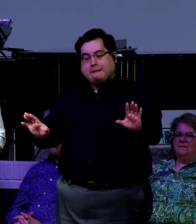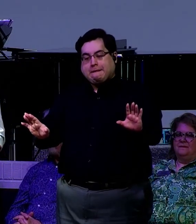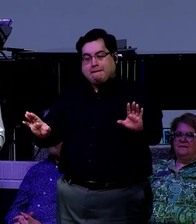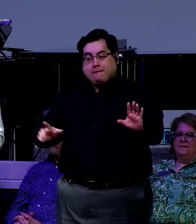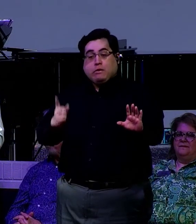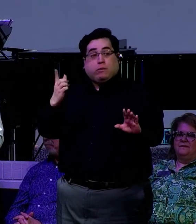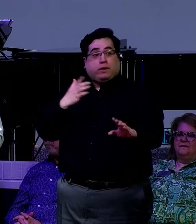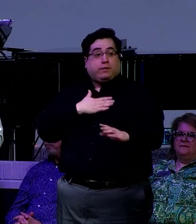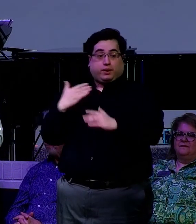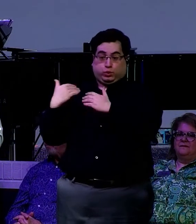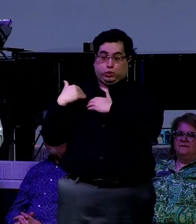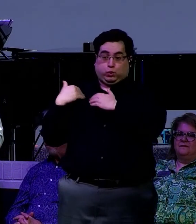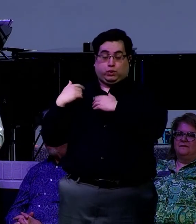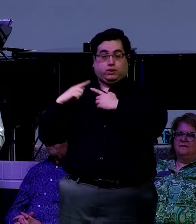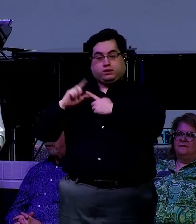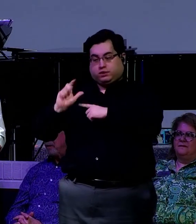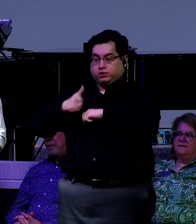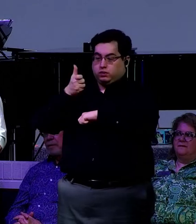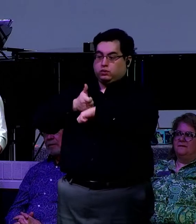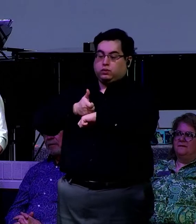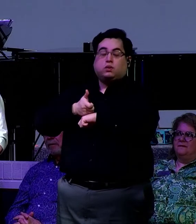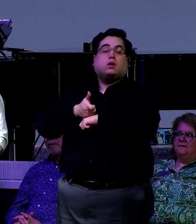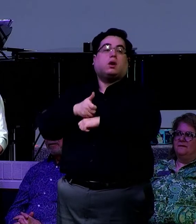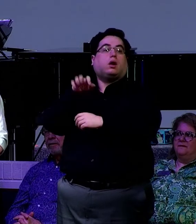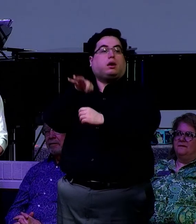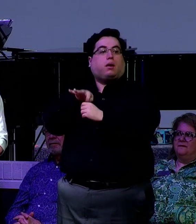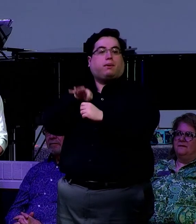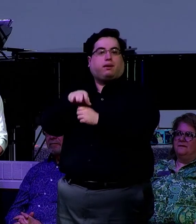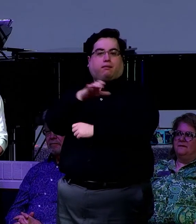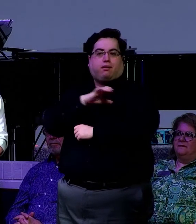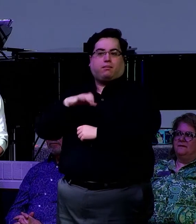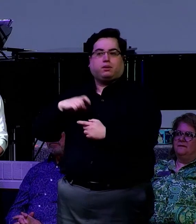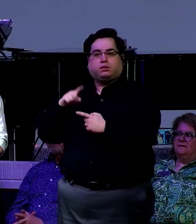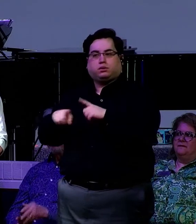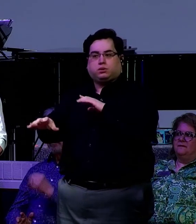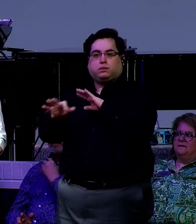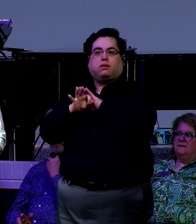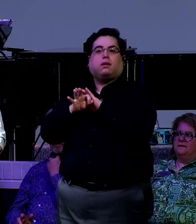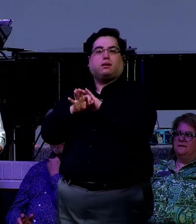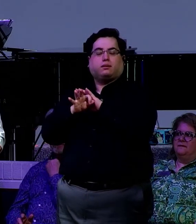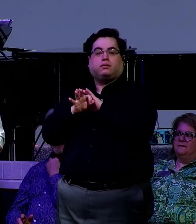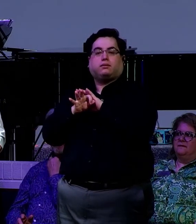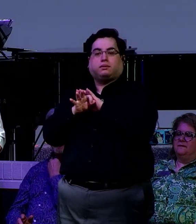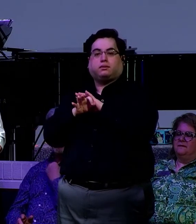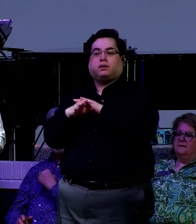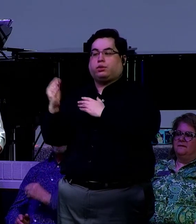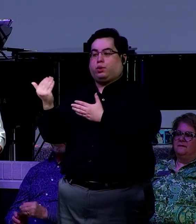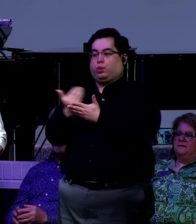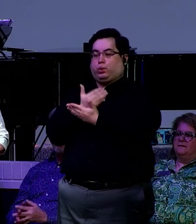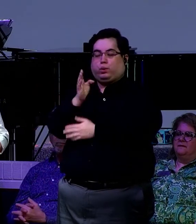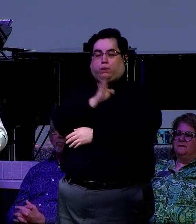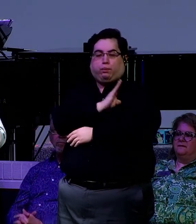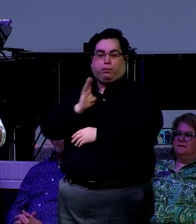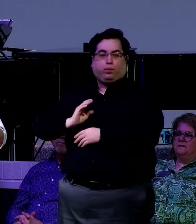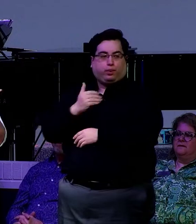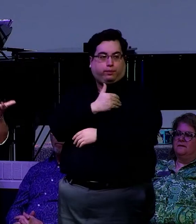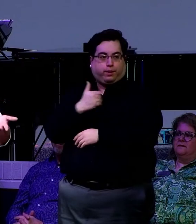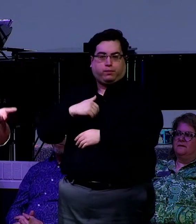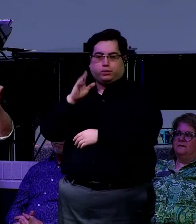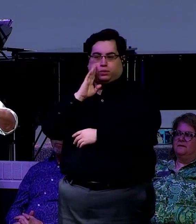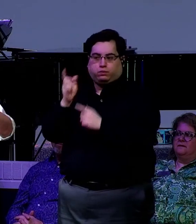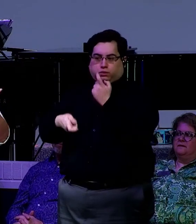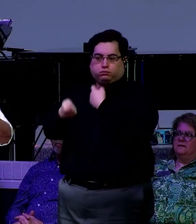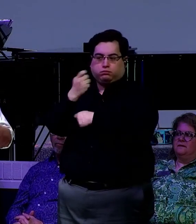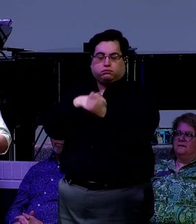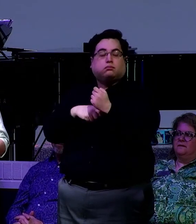One of my duties is to create a nominating committee to elect the upcoming new board members who will be replacing the